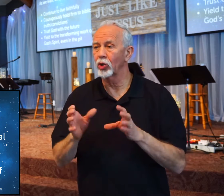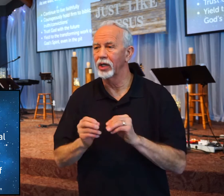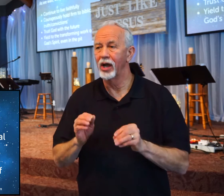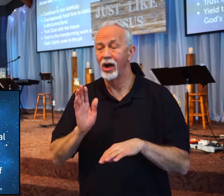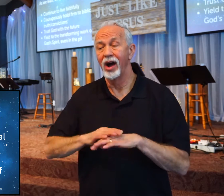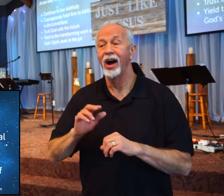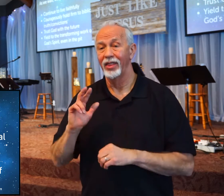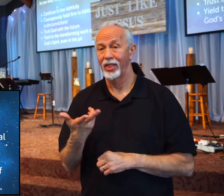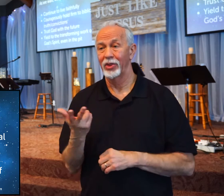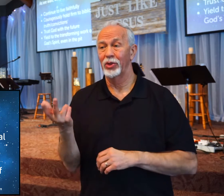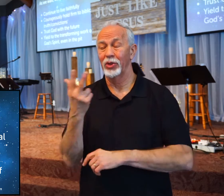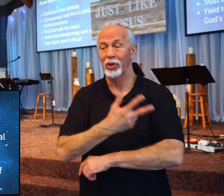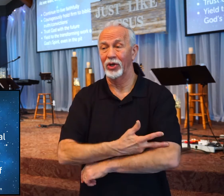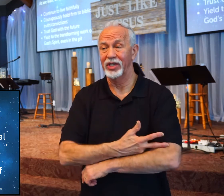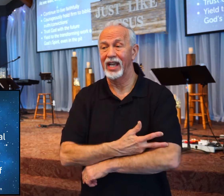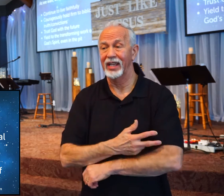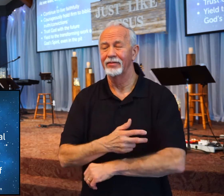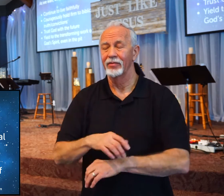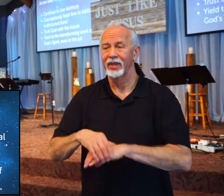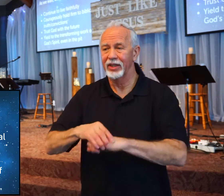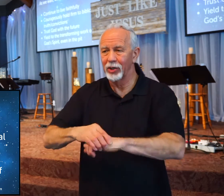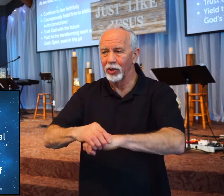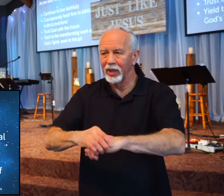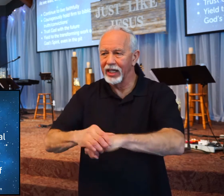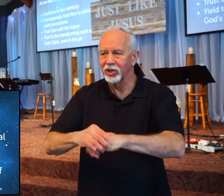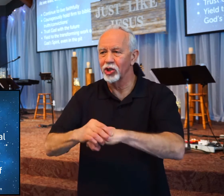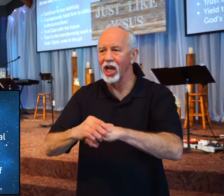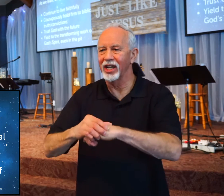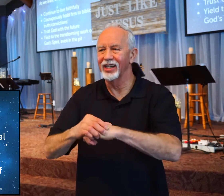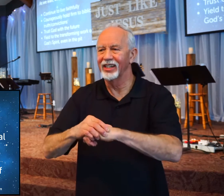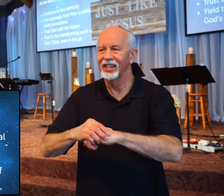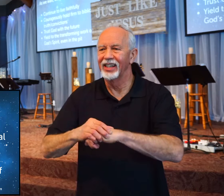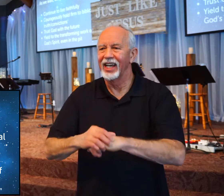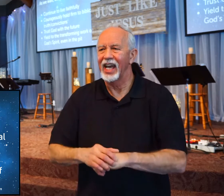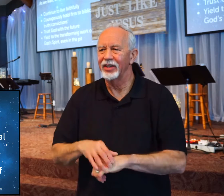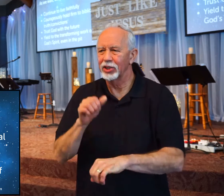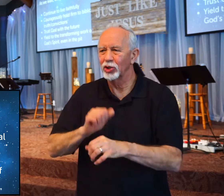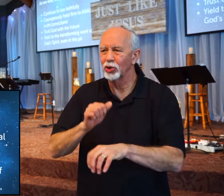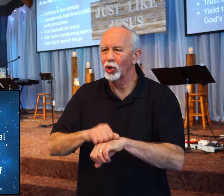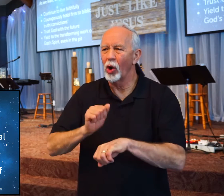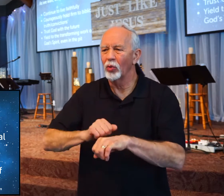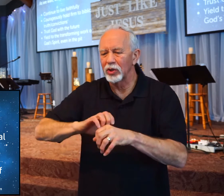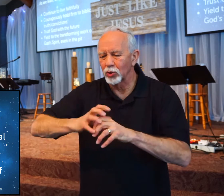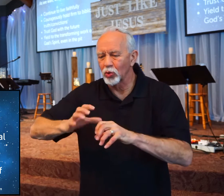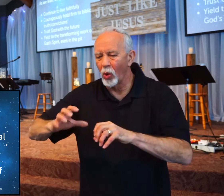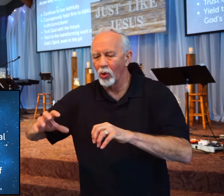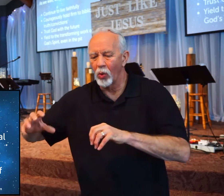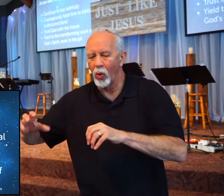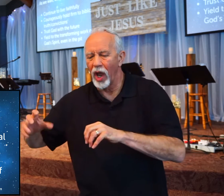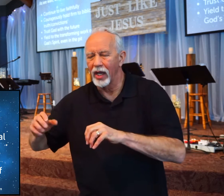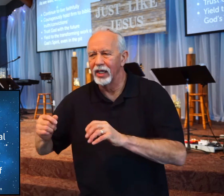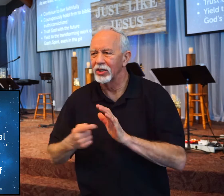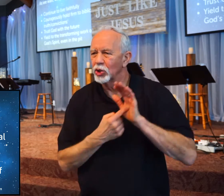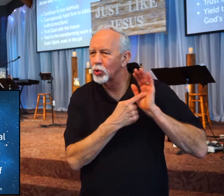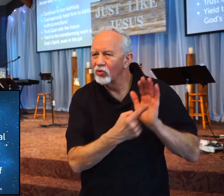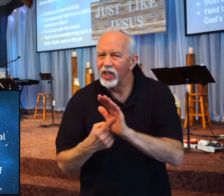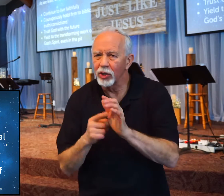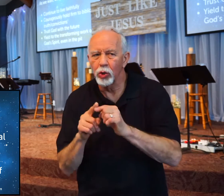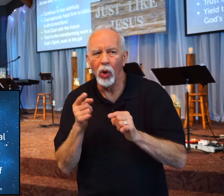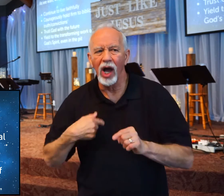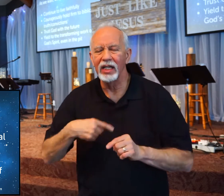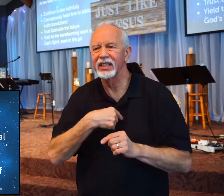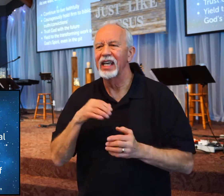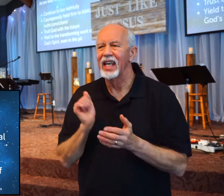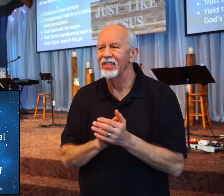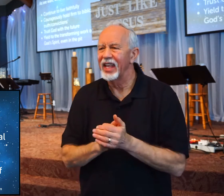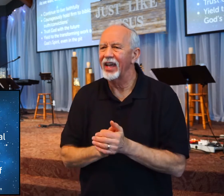day, the earth began to shake, and the stone was rolled away to reveal to us that